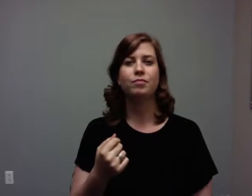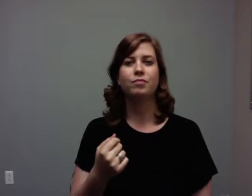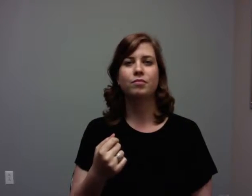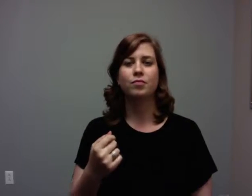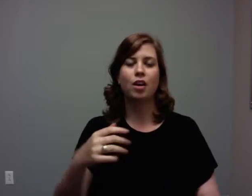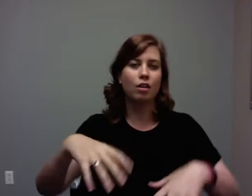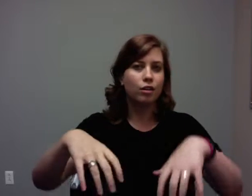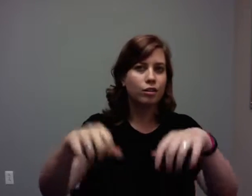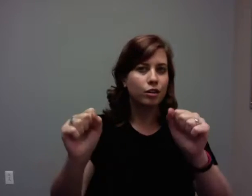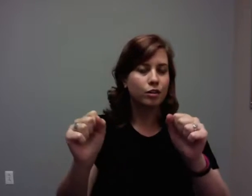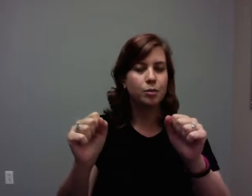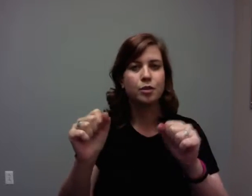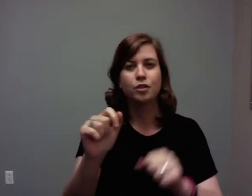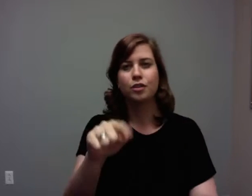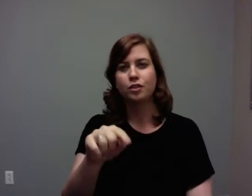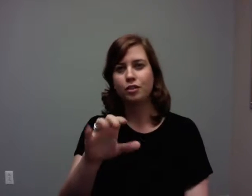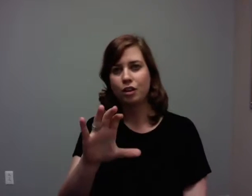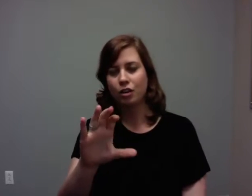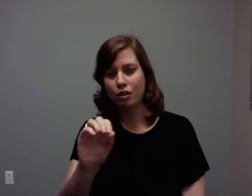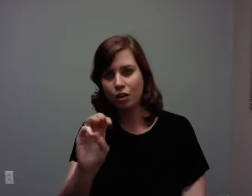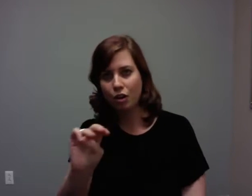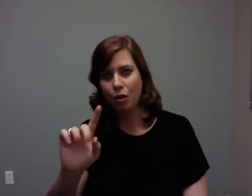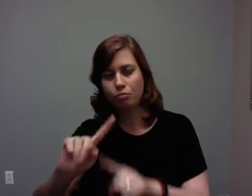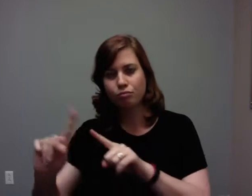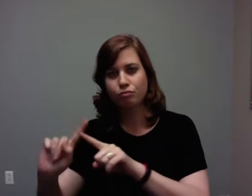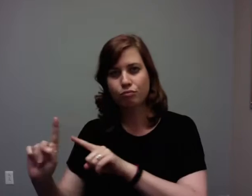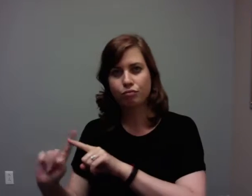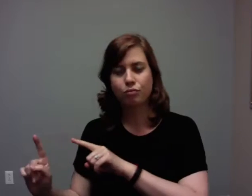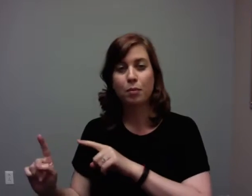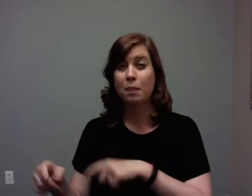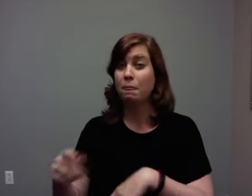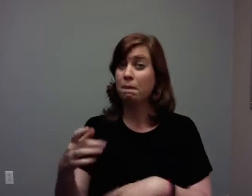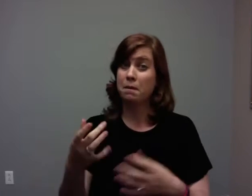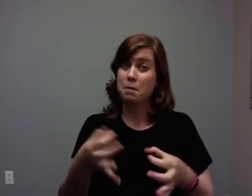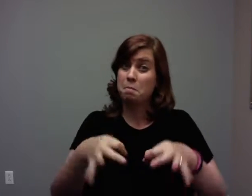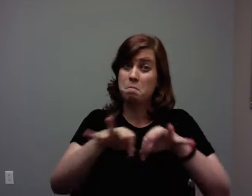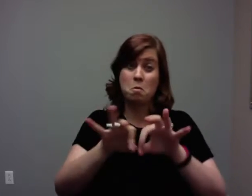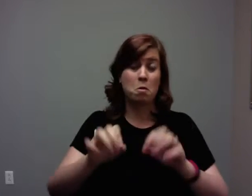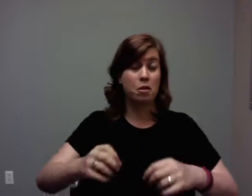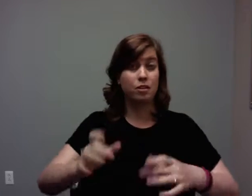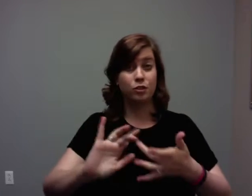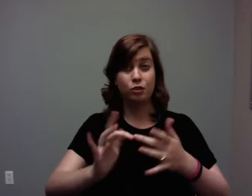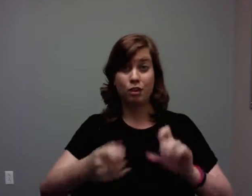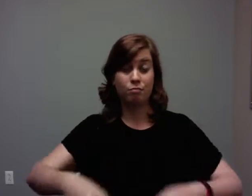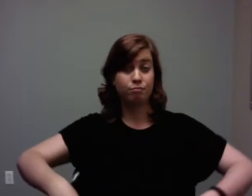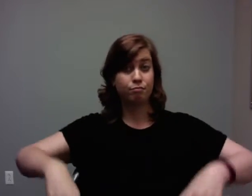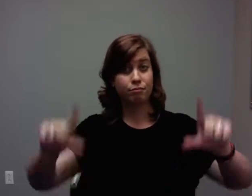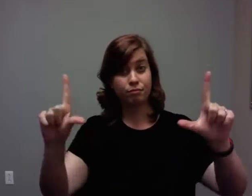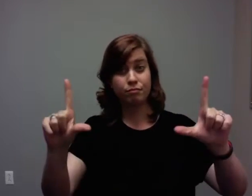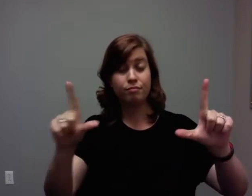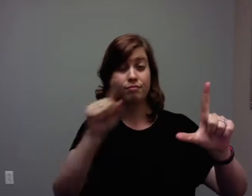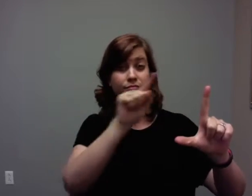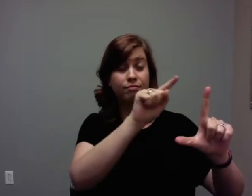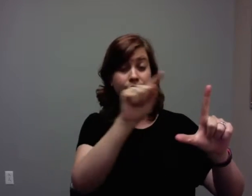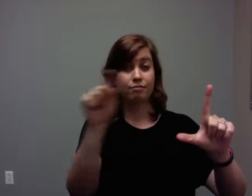adoption.com. Just go into your Internet Explorer and type in adoption registry